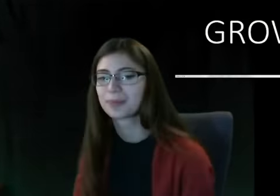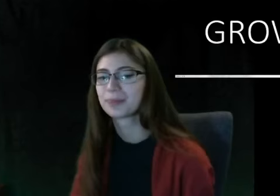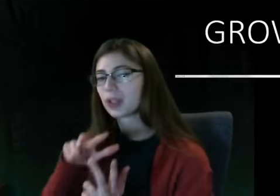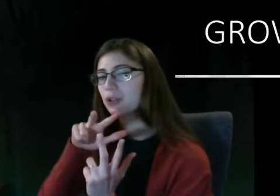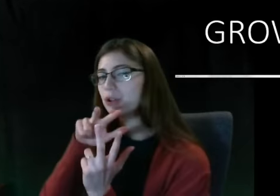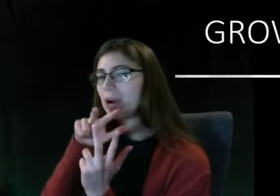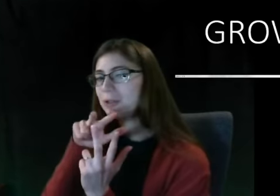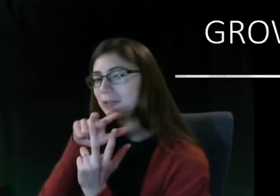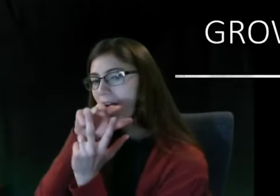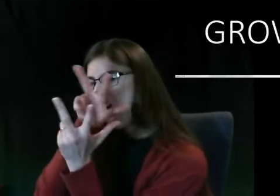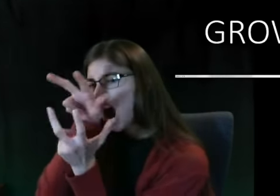Growl.